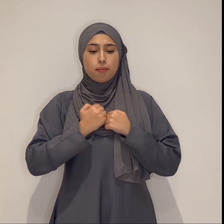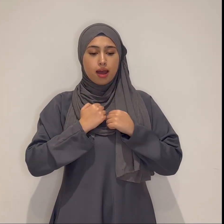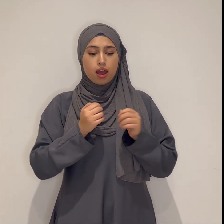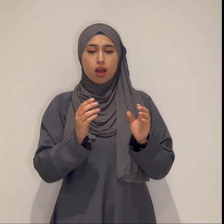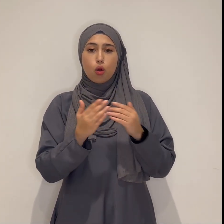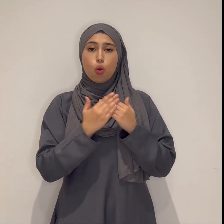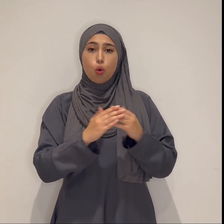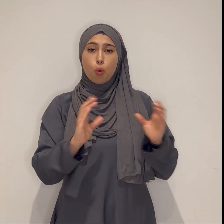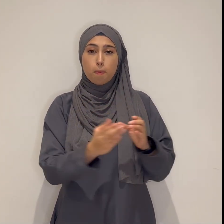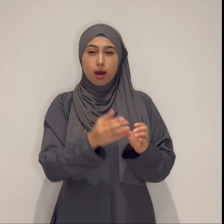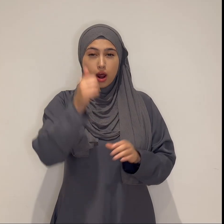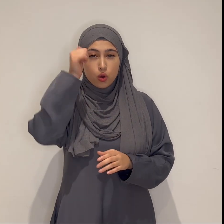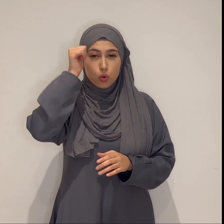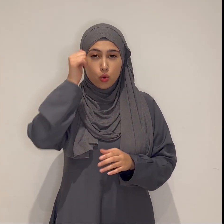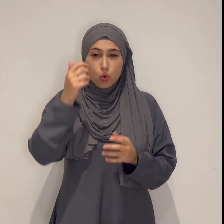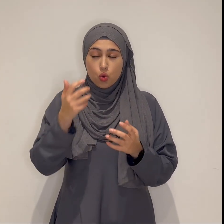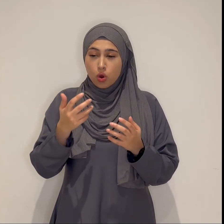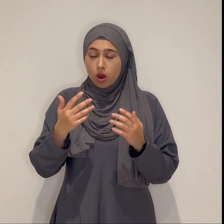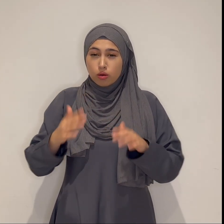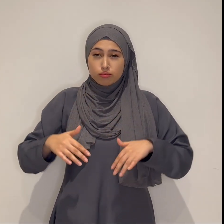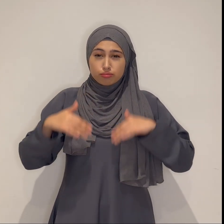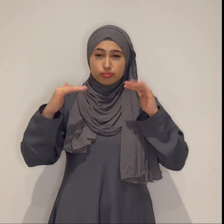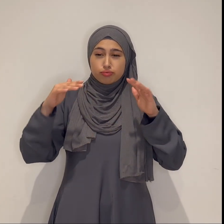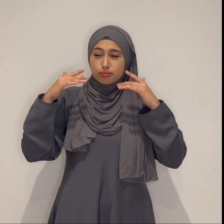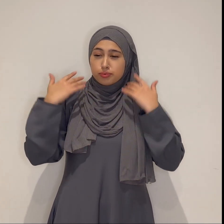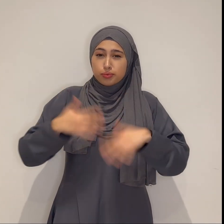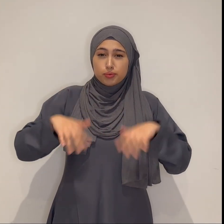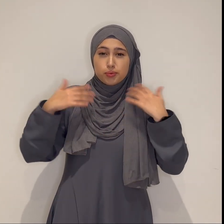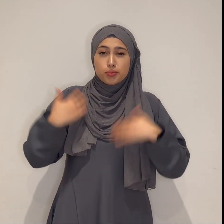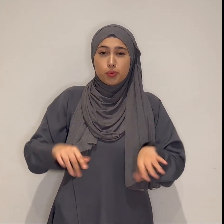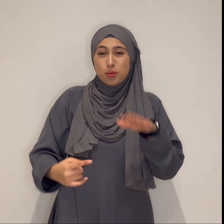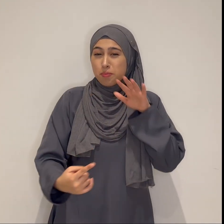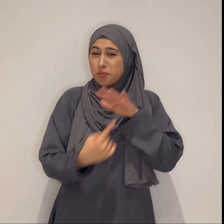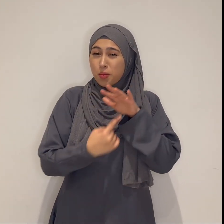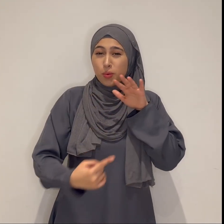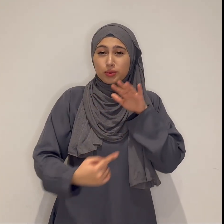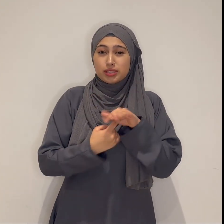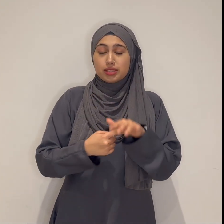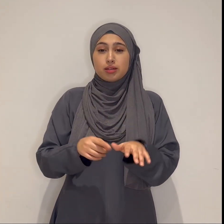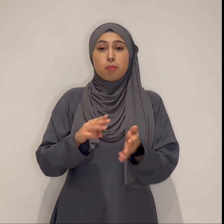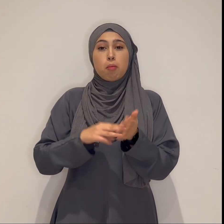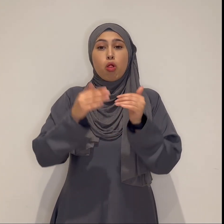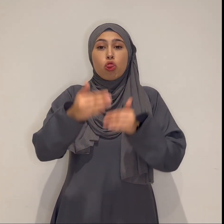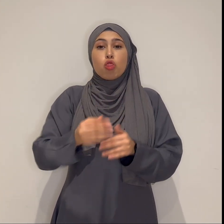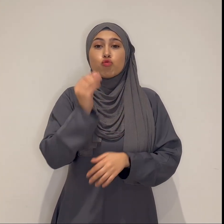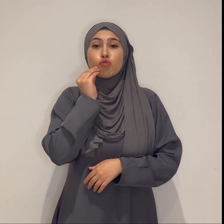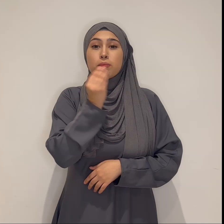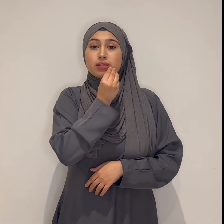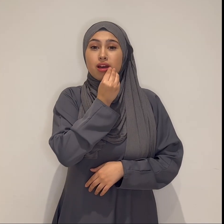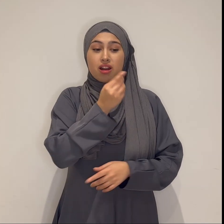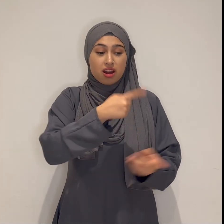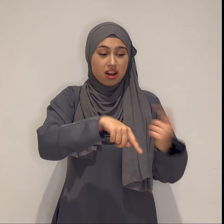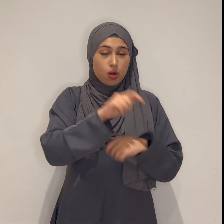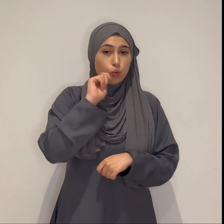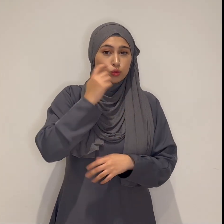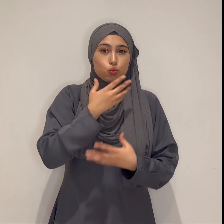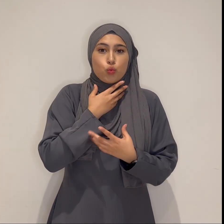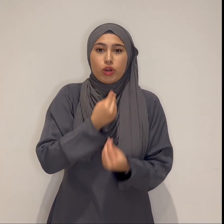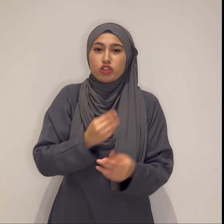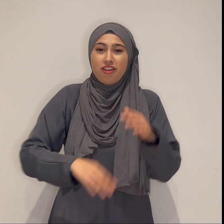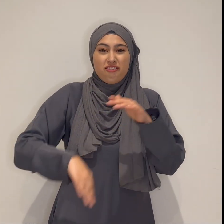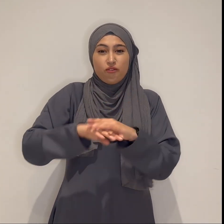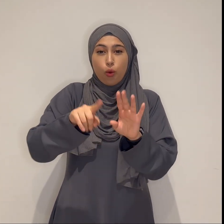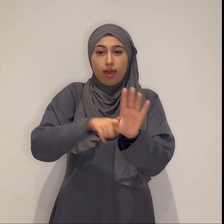If my ummah knew, if my people knew how much virtuous, how important this month of Ramadan is, they would wish and desire